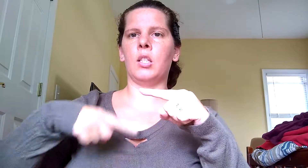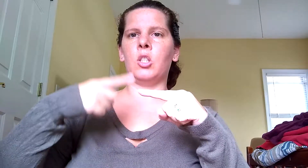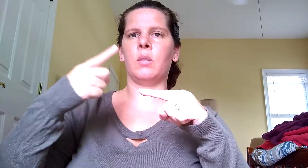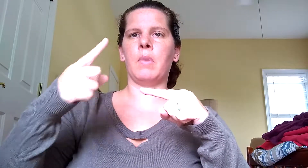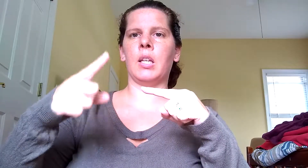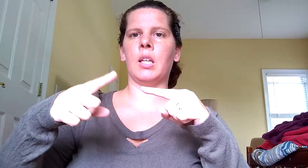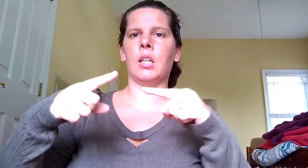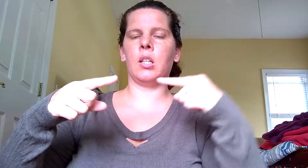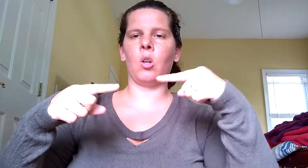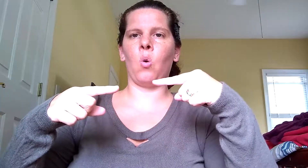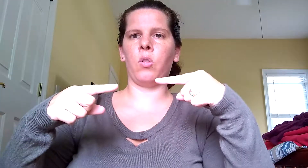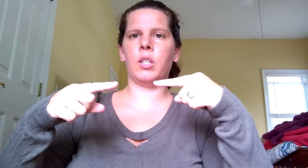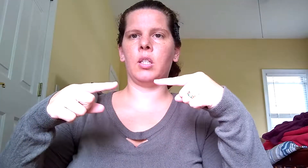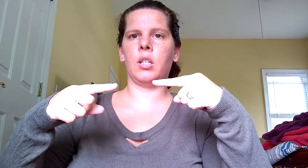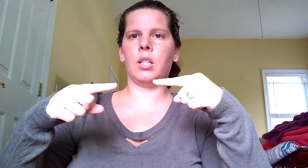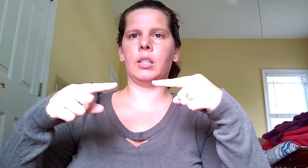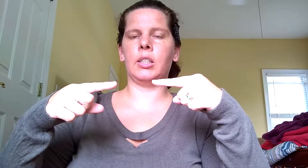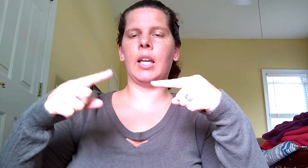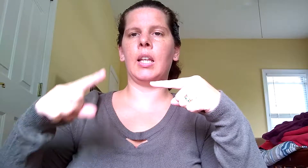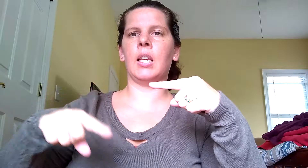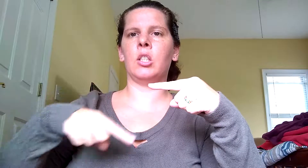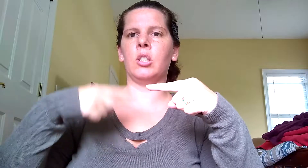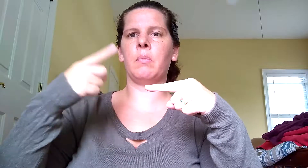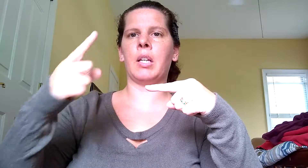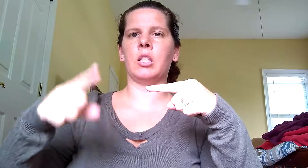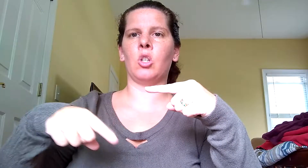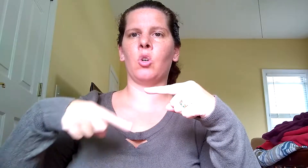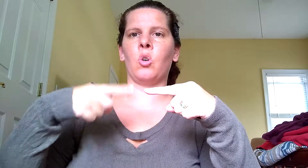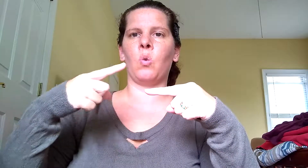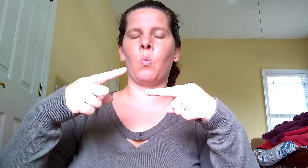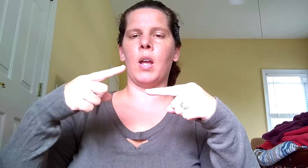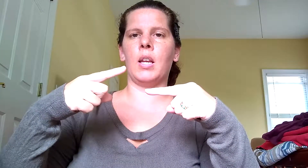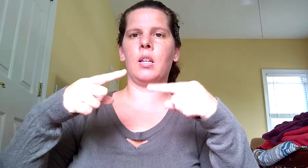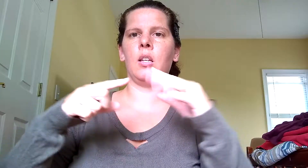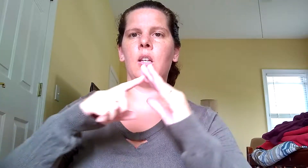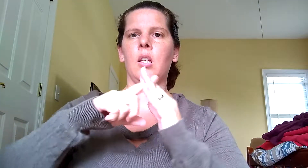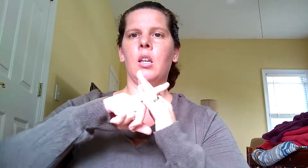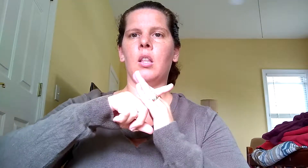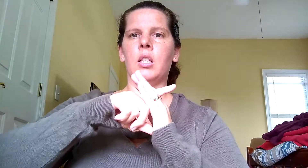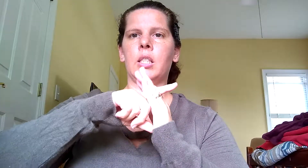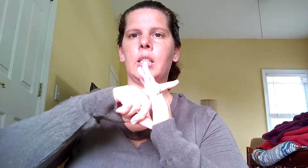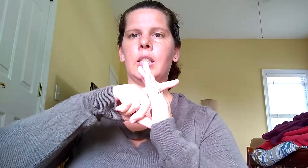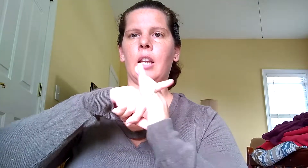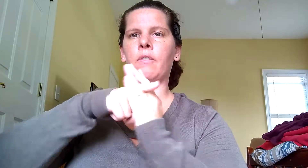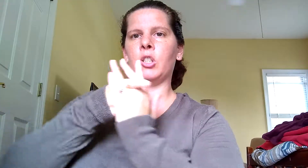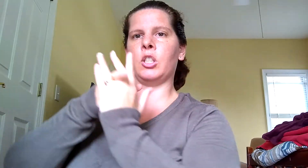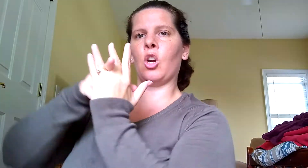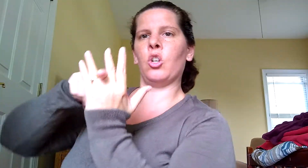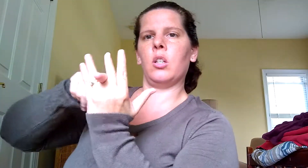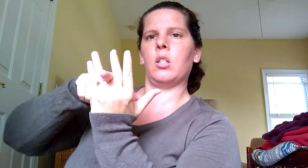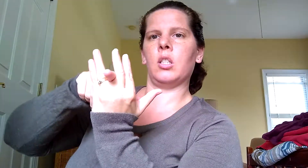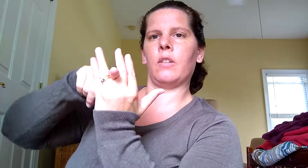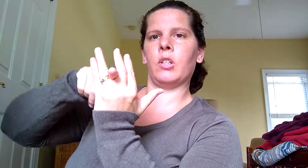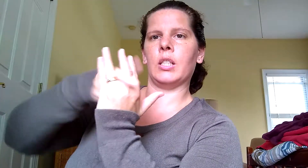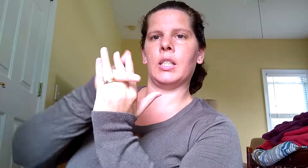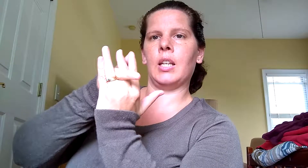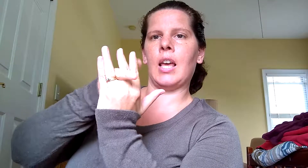just hold this steady and just make a circle. When. And this is the sign for start. So if you can see that,